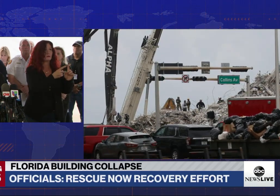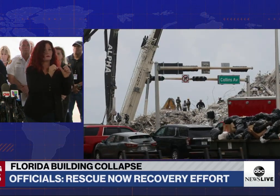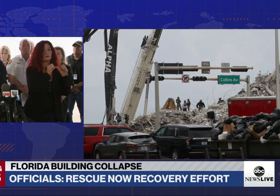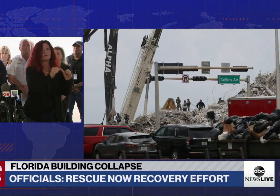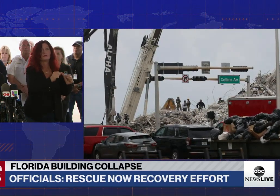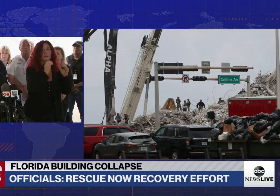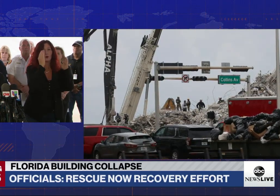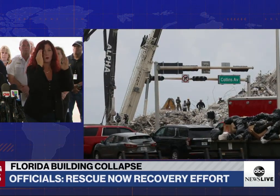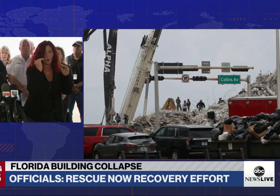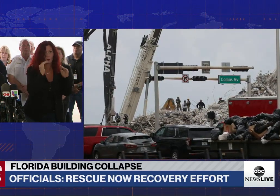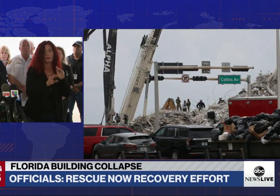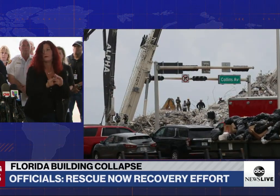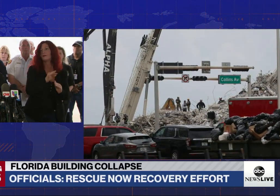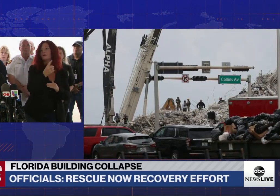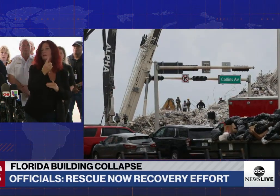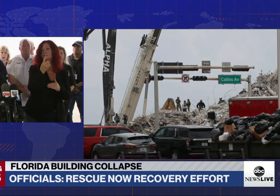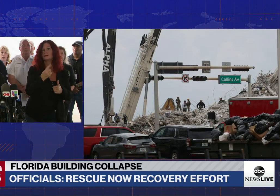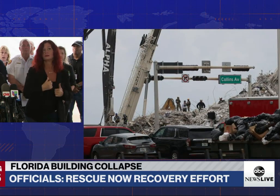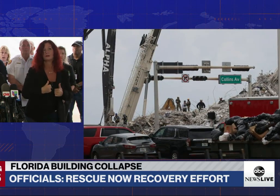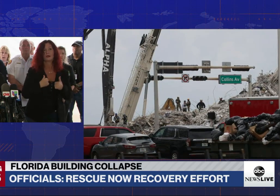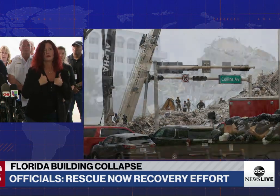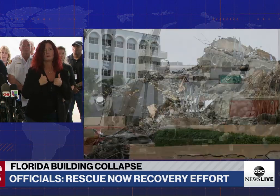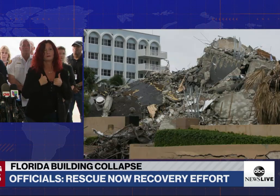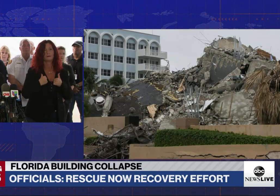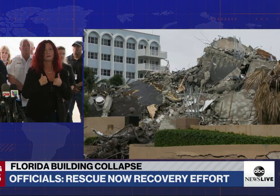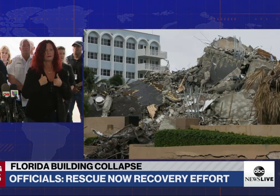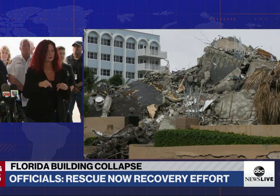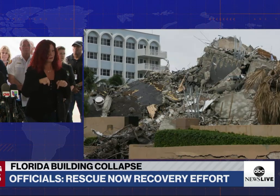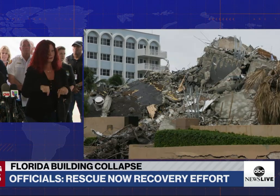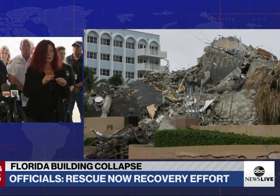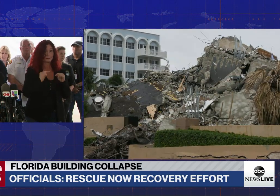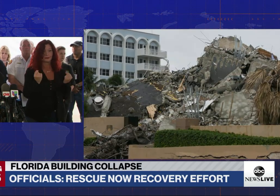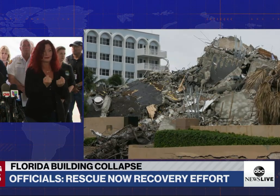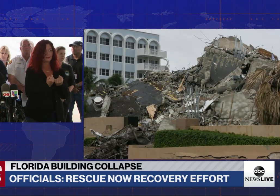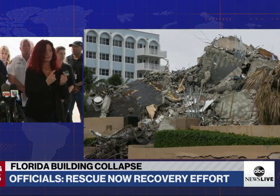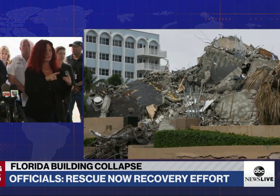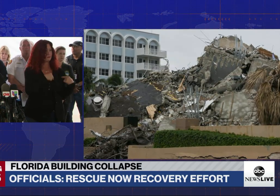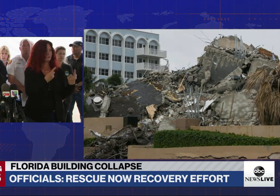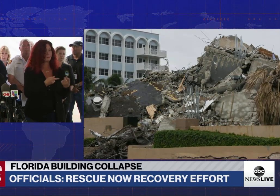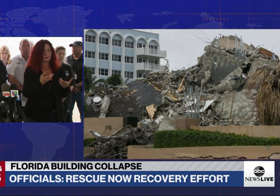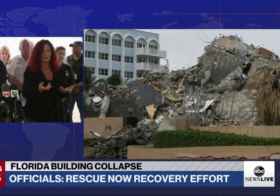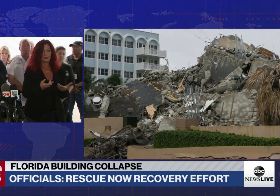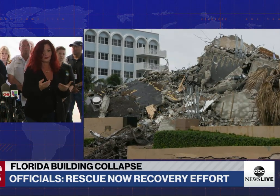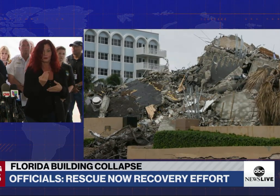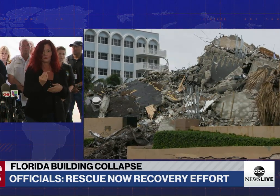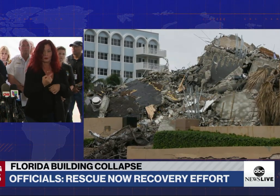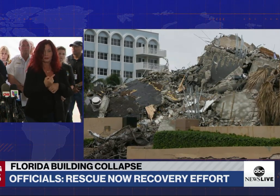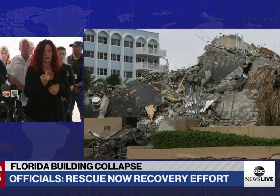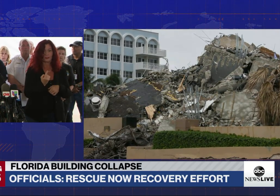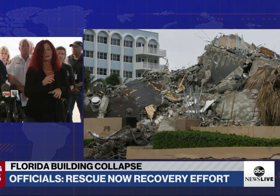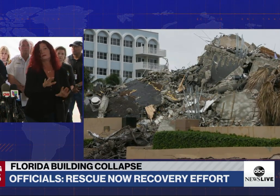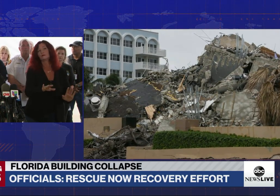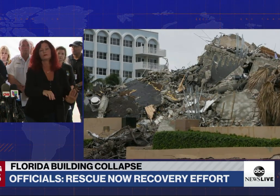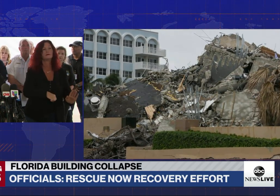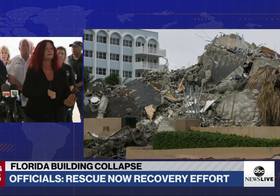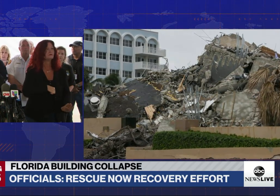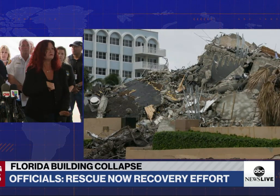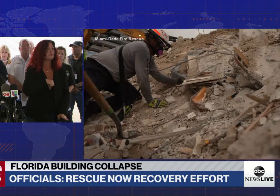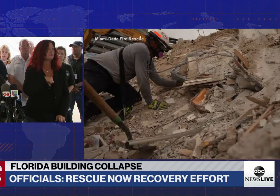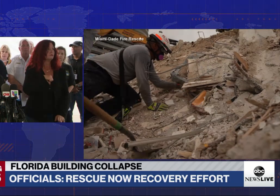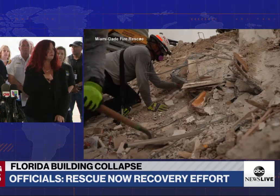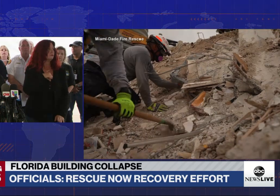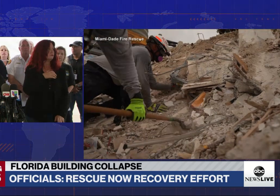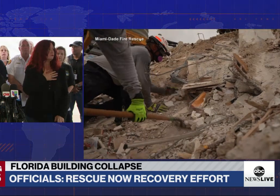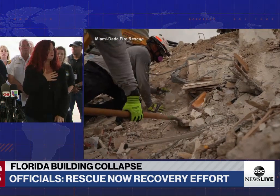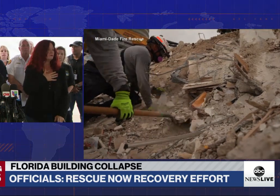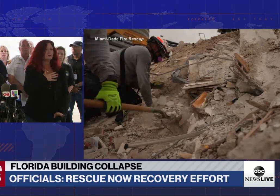I could not be prouder of our extraordinary team, the men and women from here at home and from around the world who've given